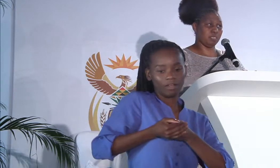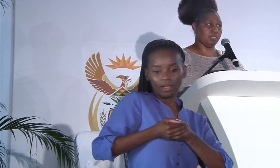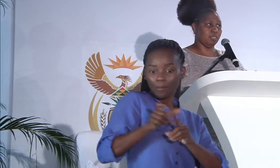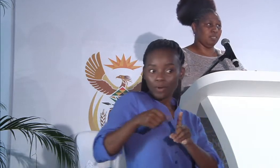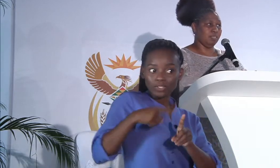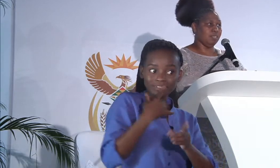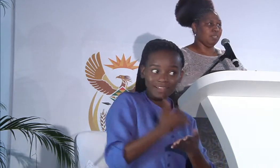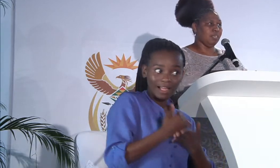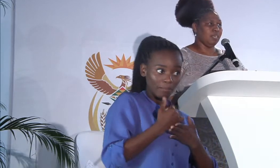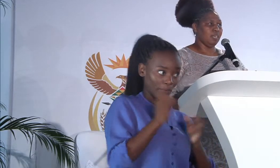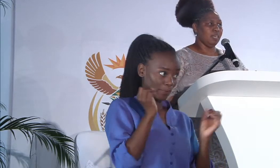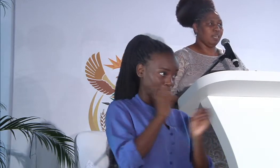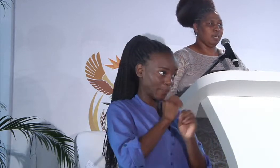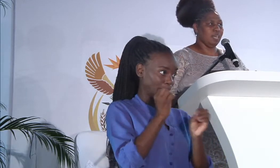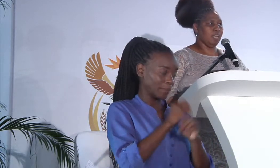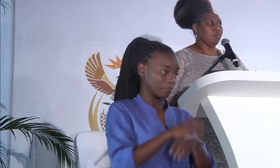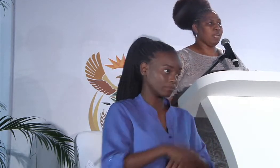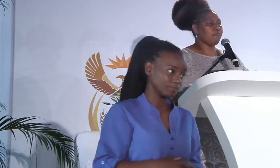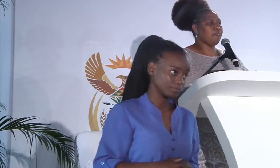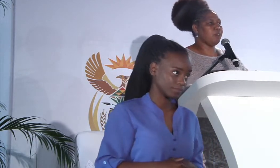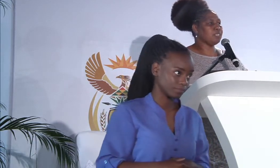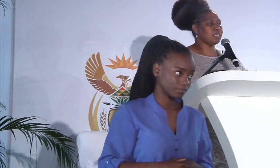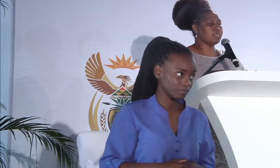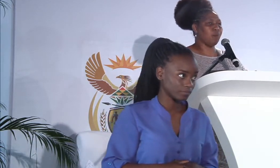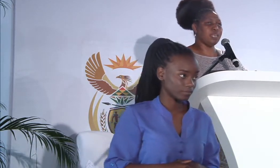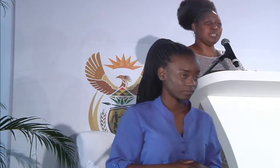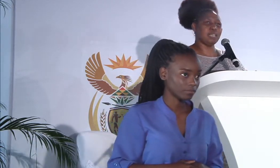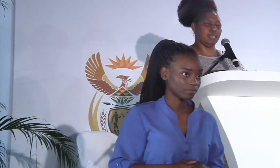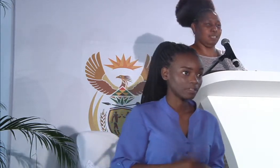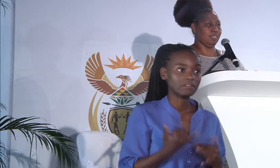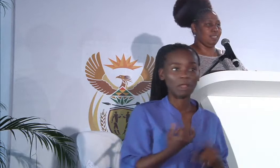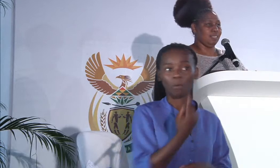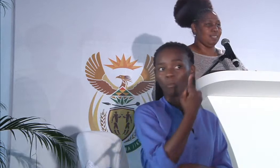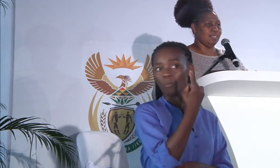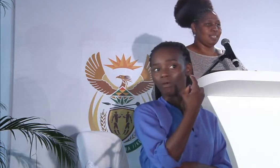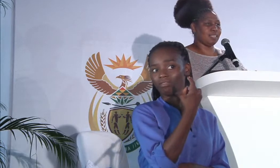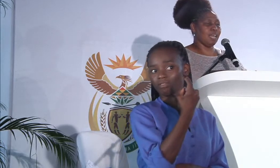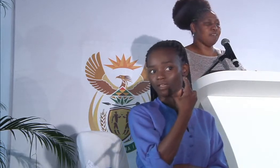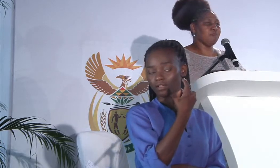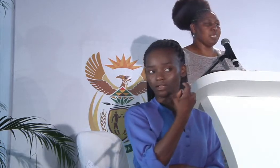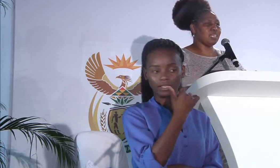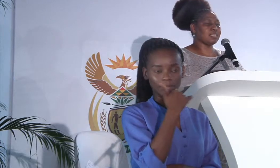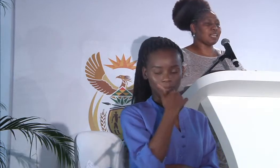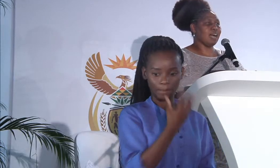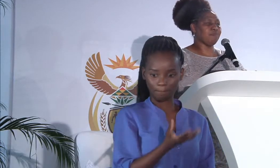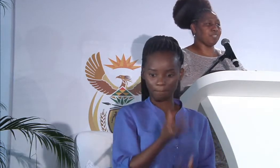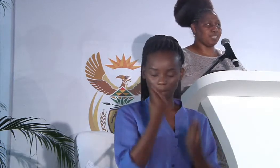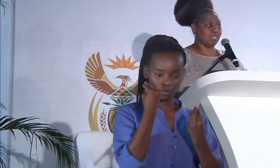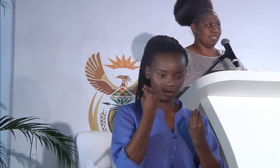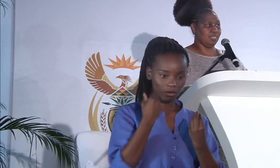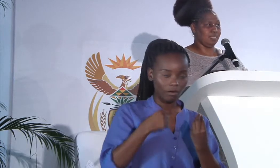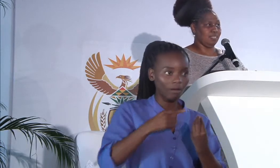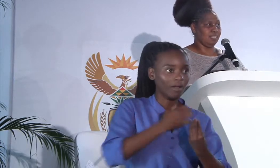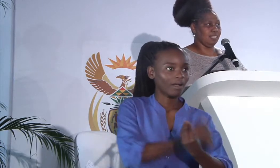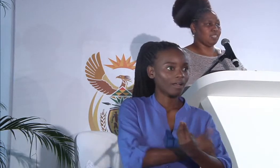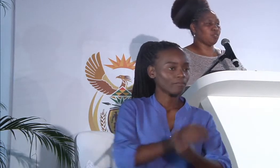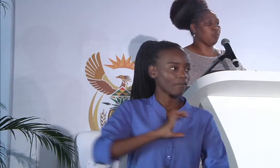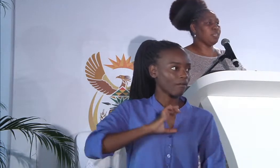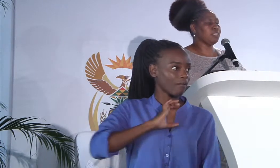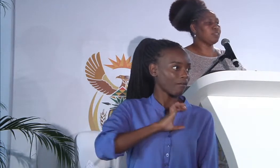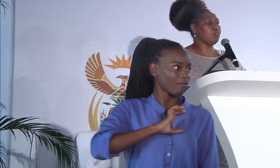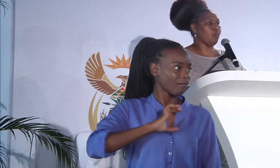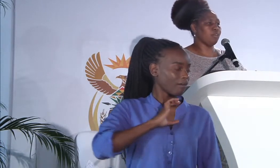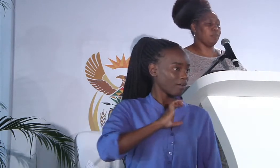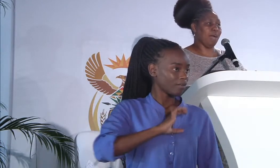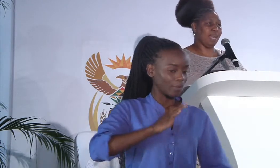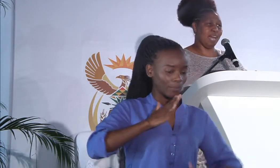space. And when I found that one thing that gave me that comfort, it ruined